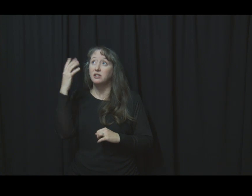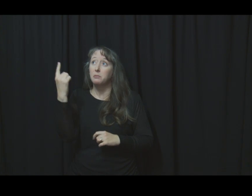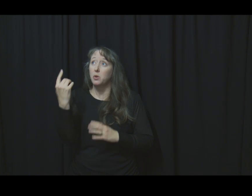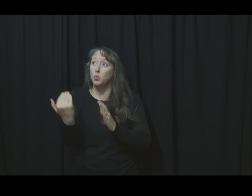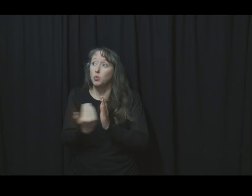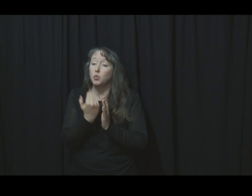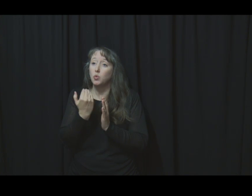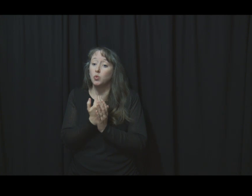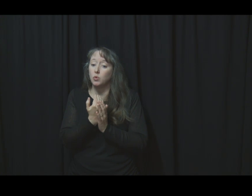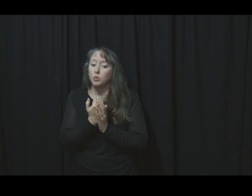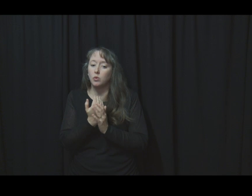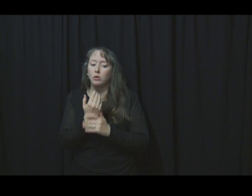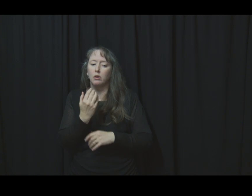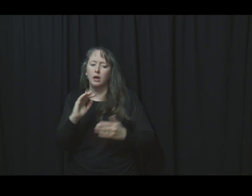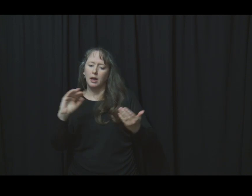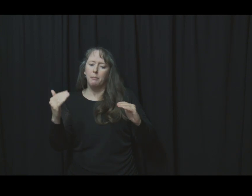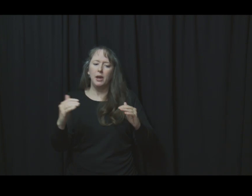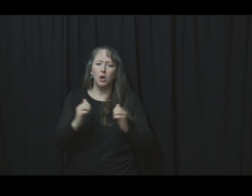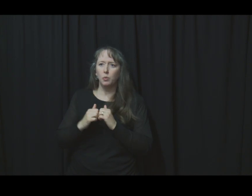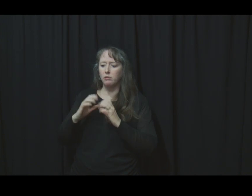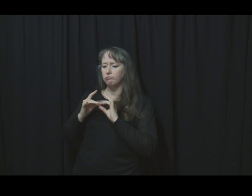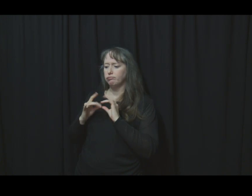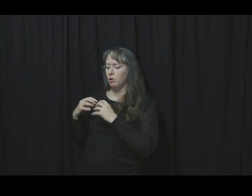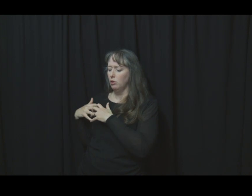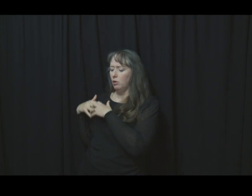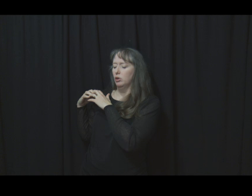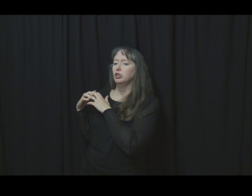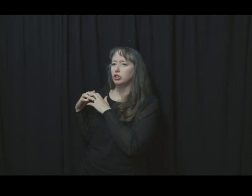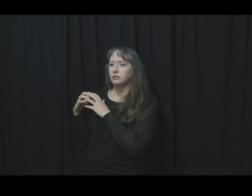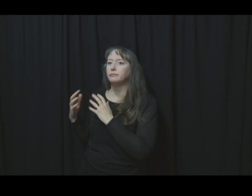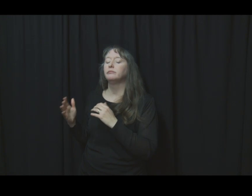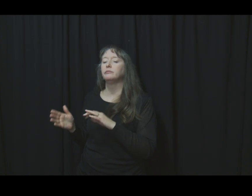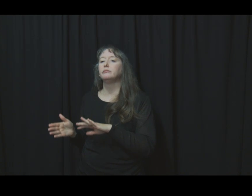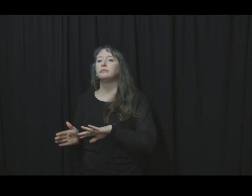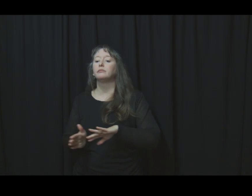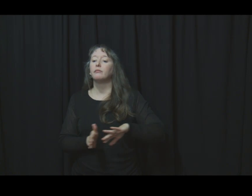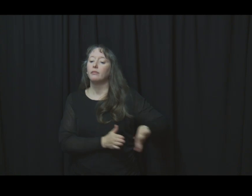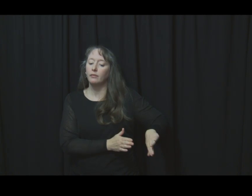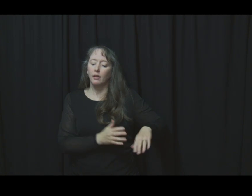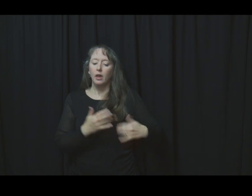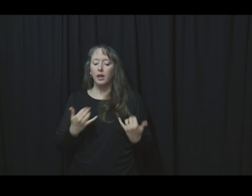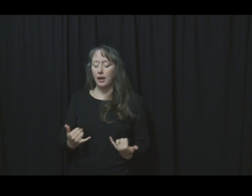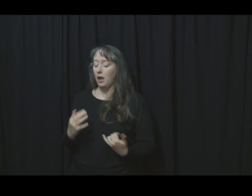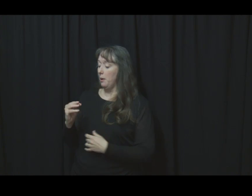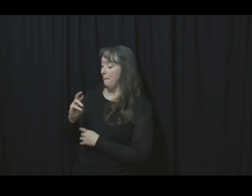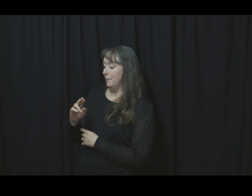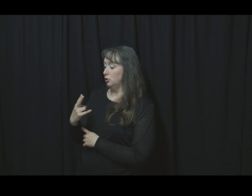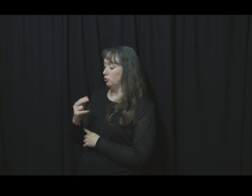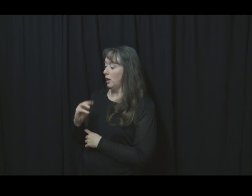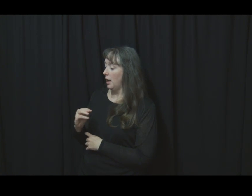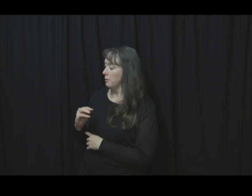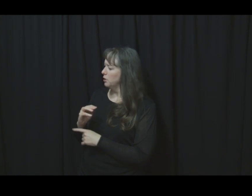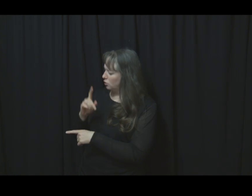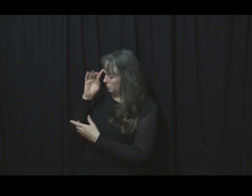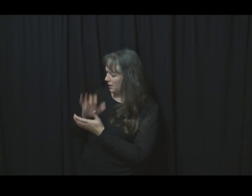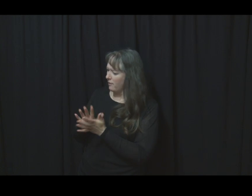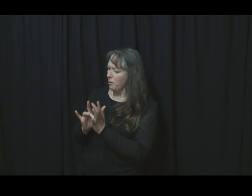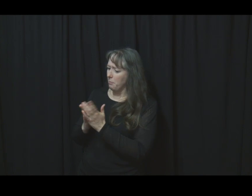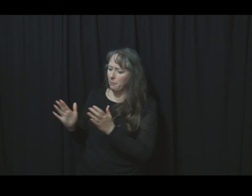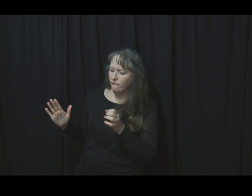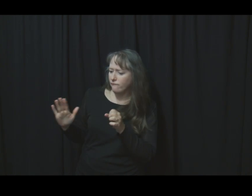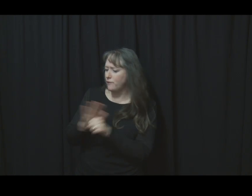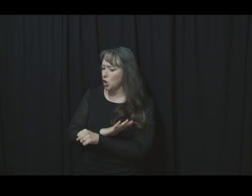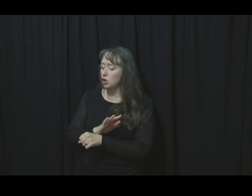origins. Two very different things. Mr. Ham, a new question. Do you believe the entire Bible is to be taken literally? For example,